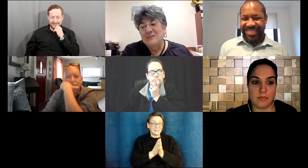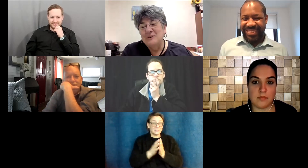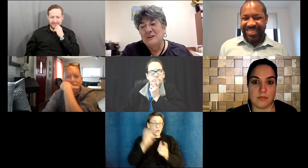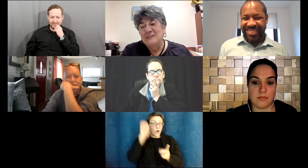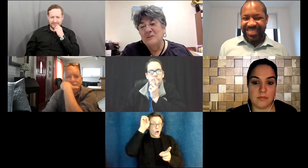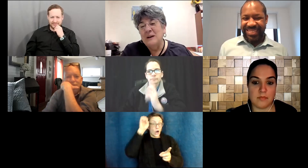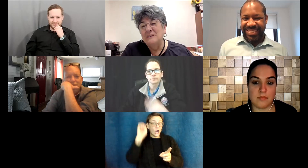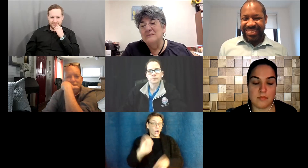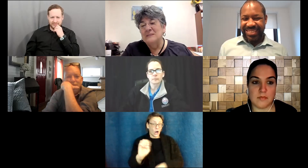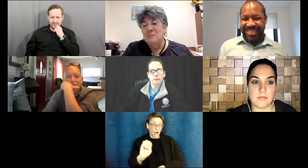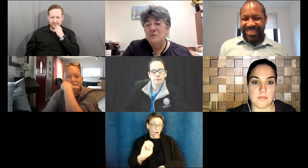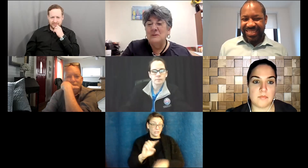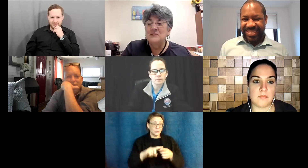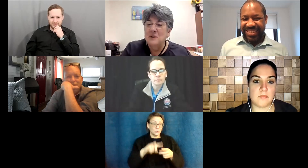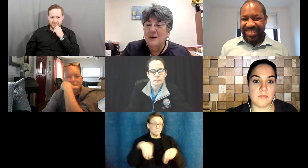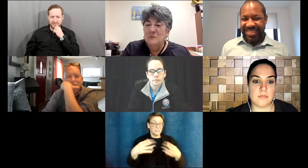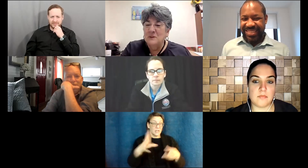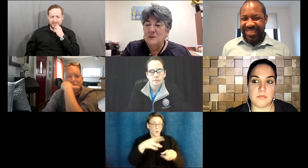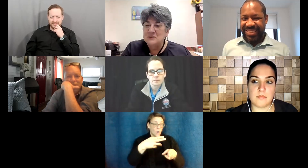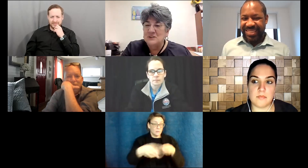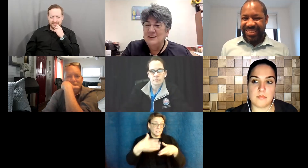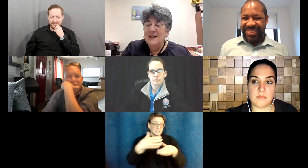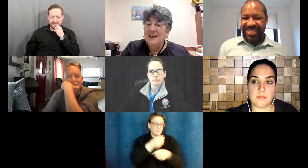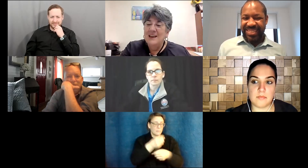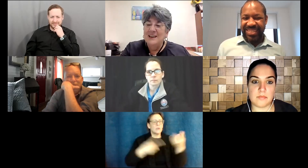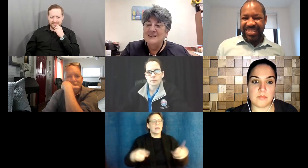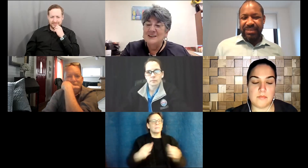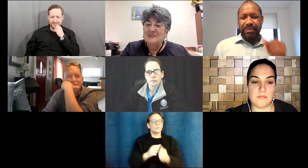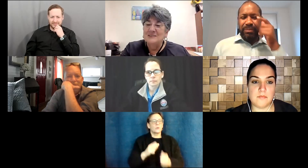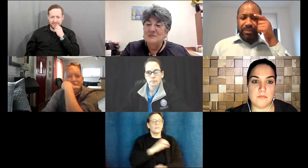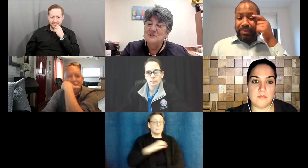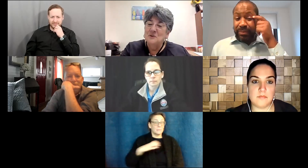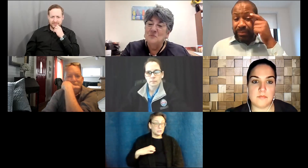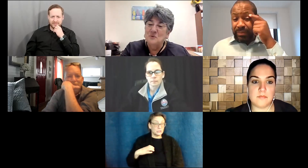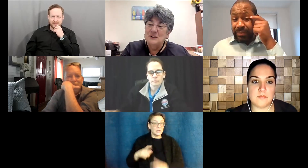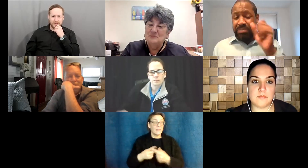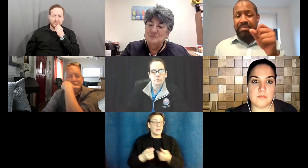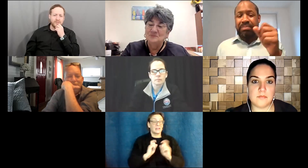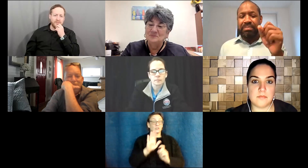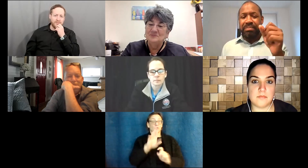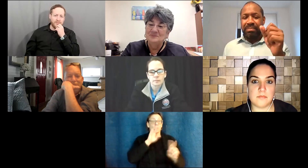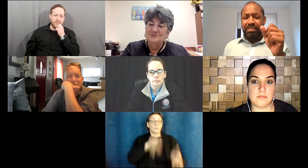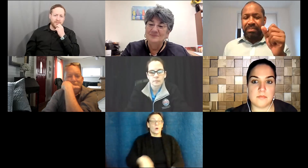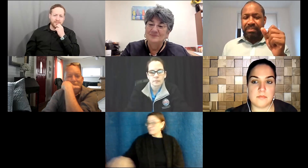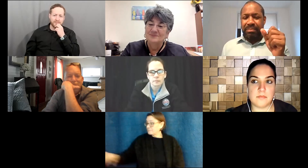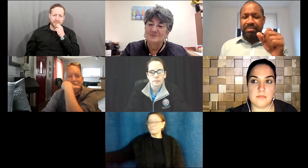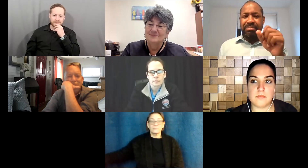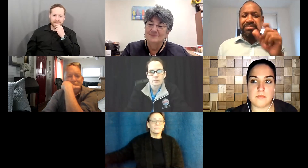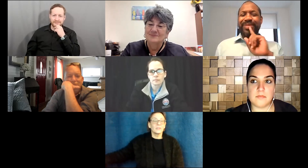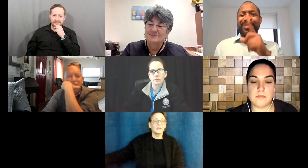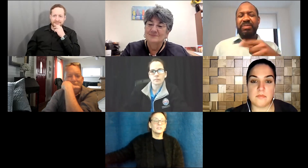present your quick little summary, what's going on with the commission, and give us your report.